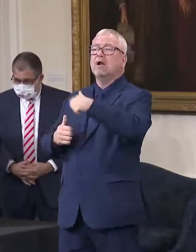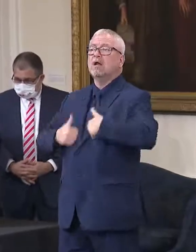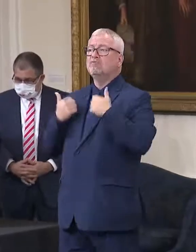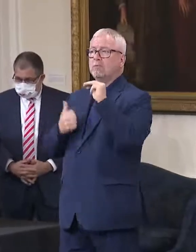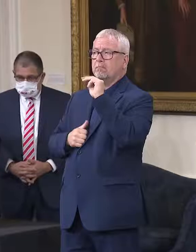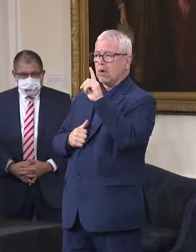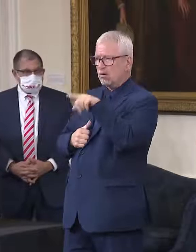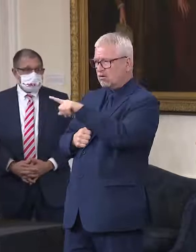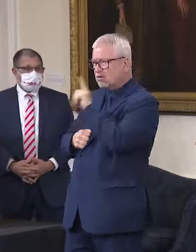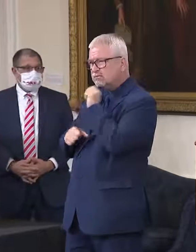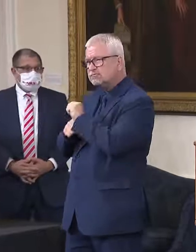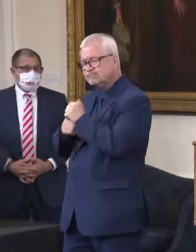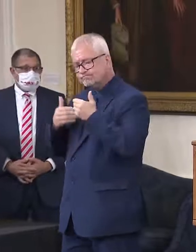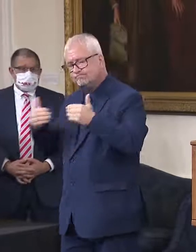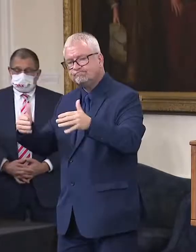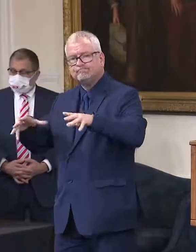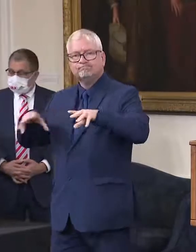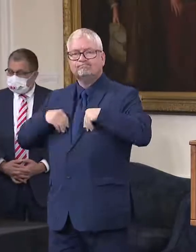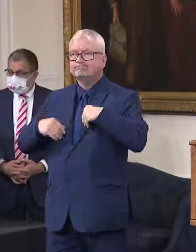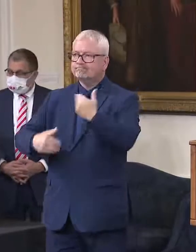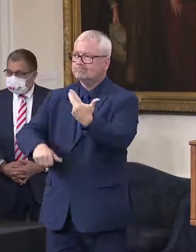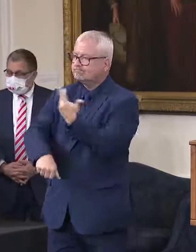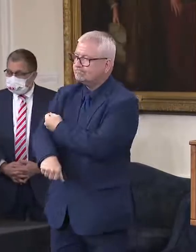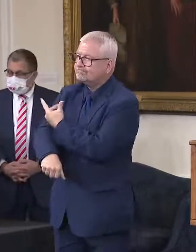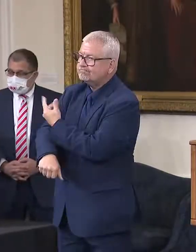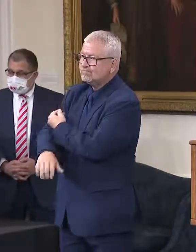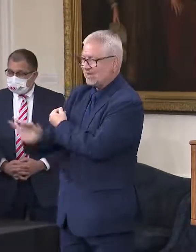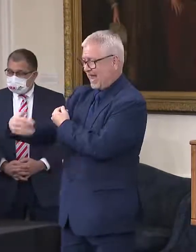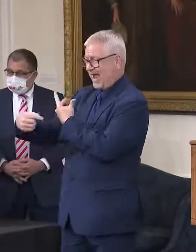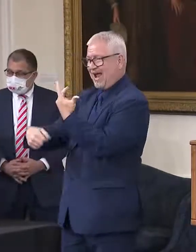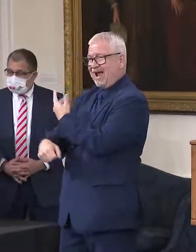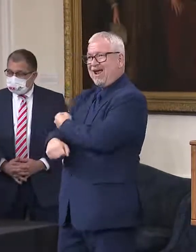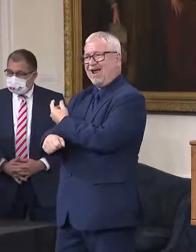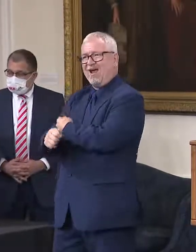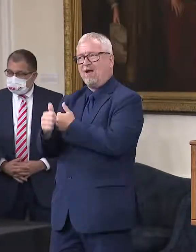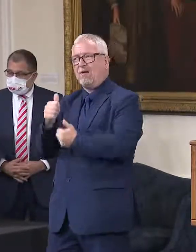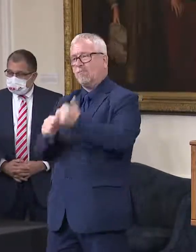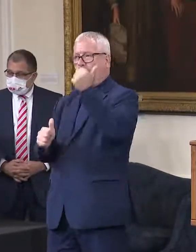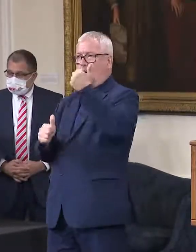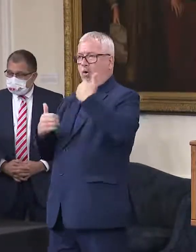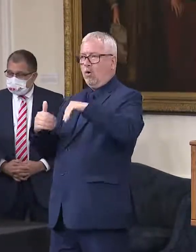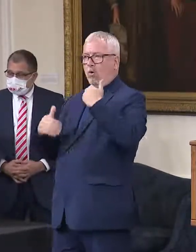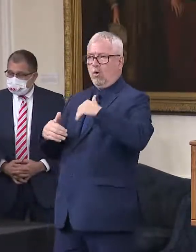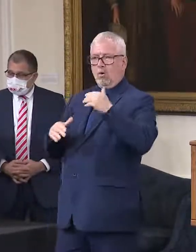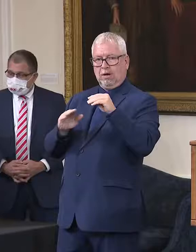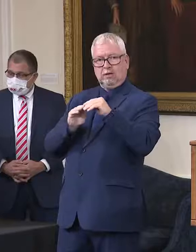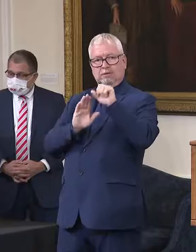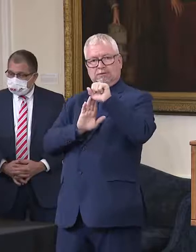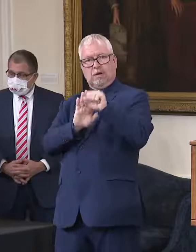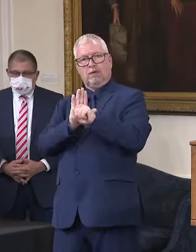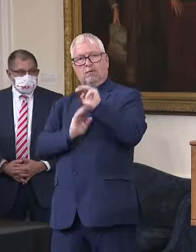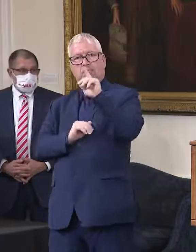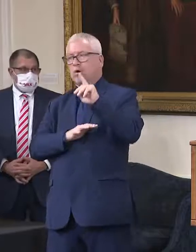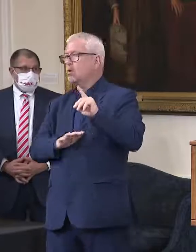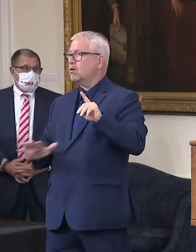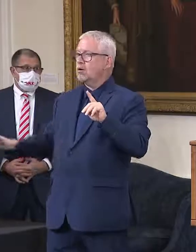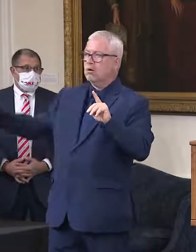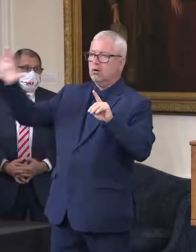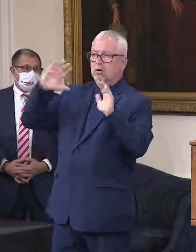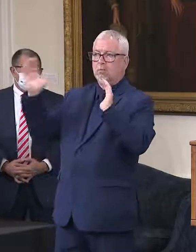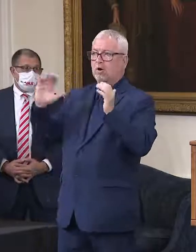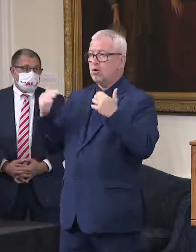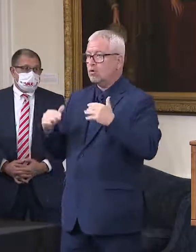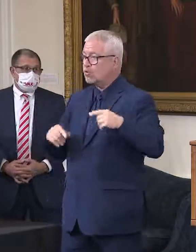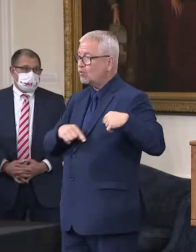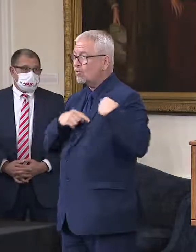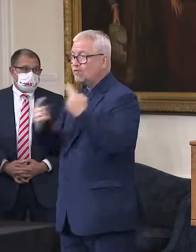to be one of the most vaccinated states in America. We've now administered more than